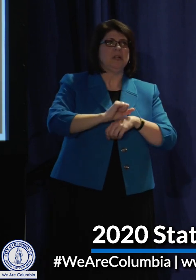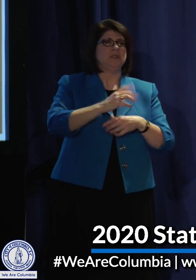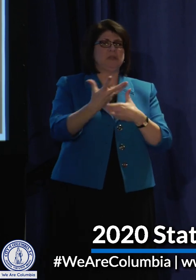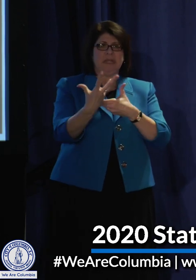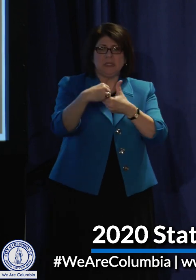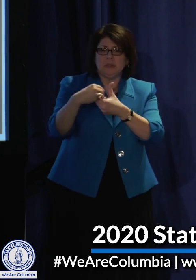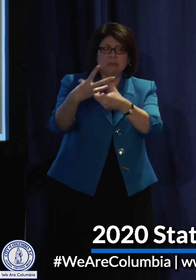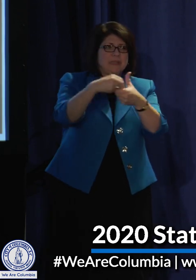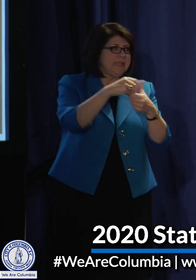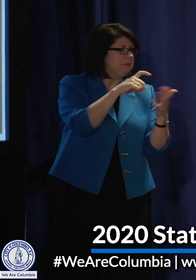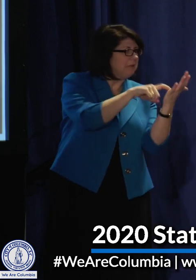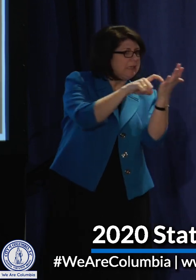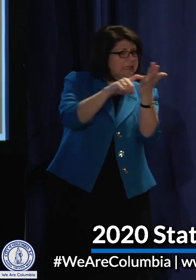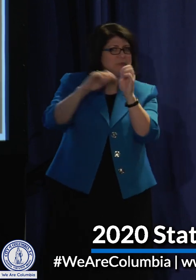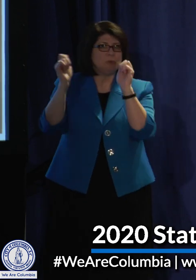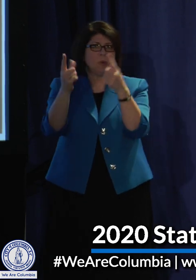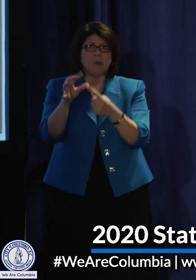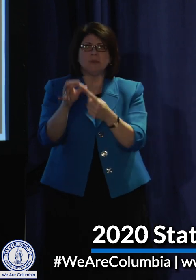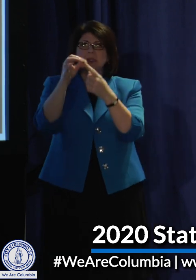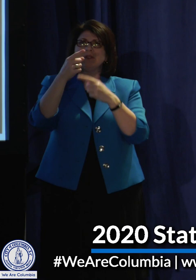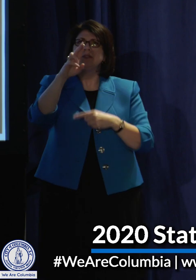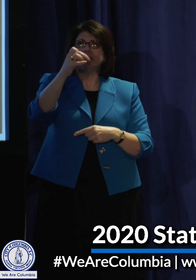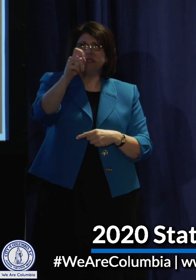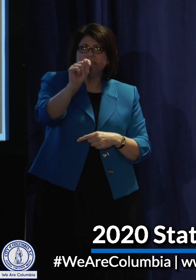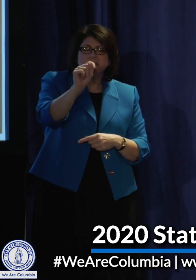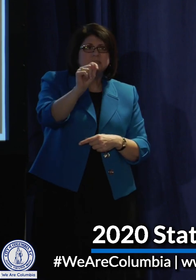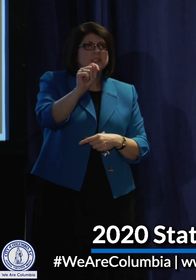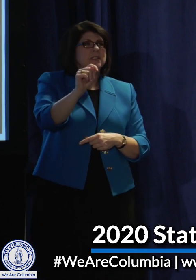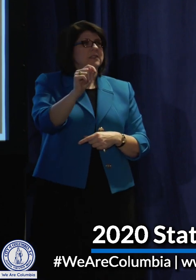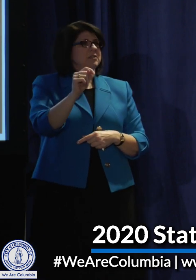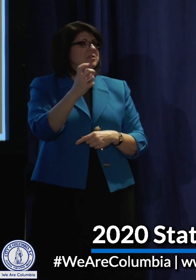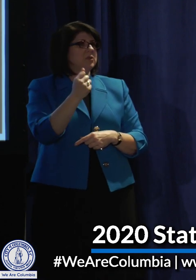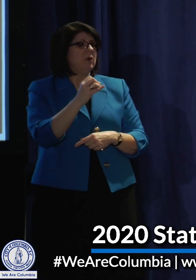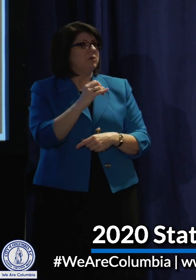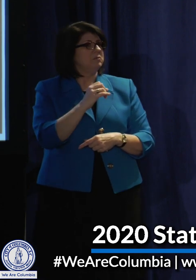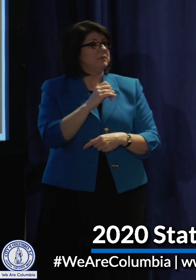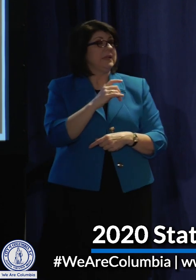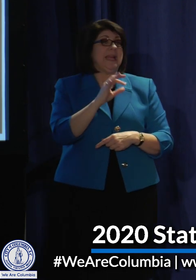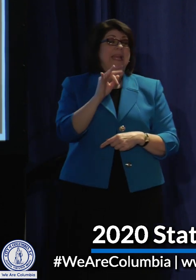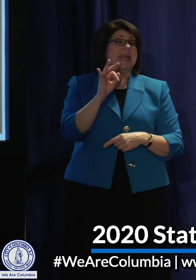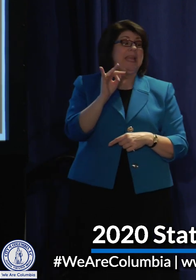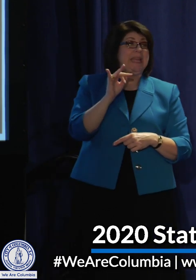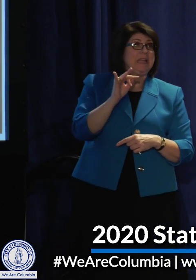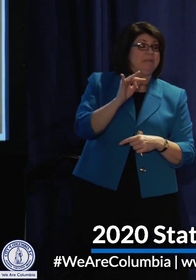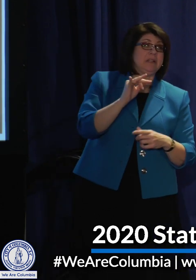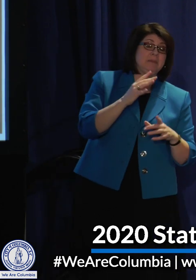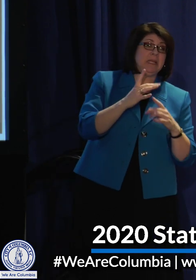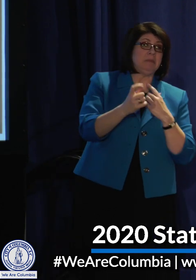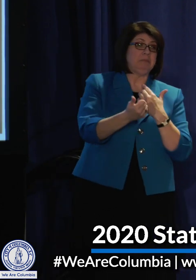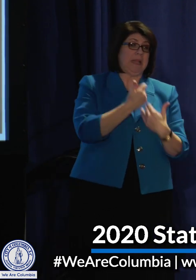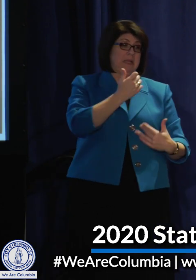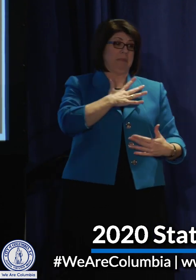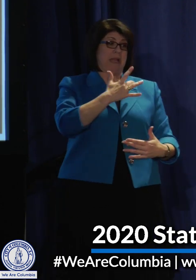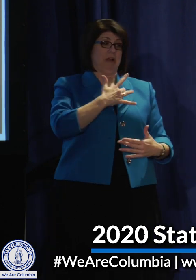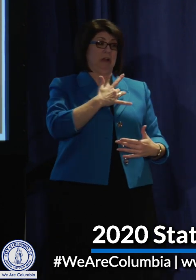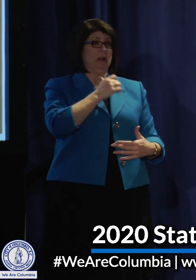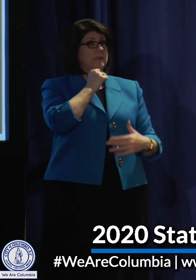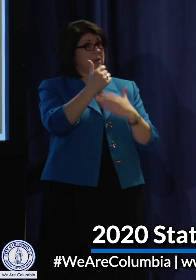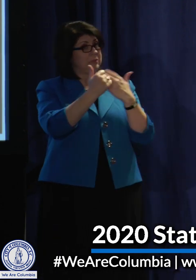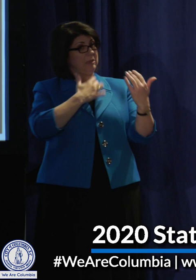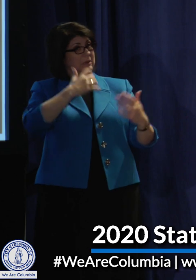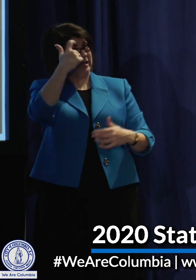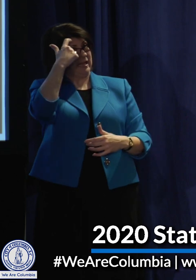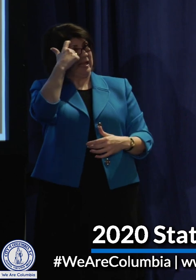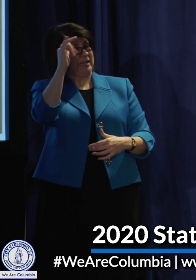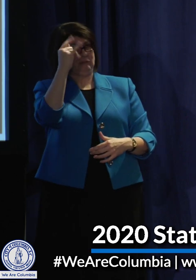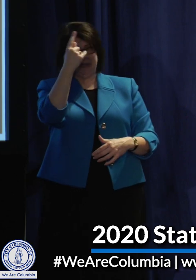in recognizing all of our special guests. So charge it to my heart, not to my head, not my heart, if we leave anyone out,